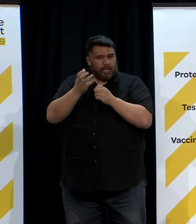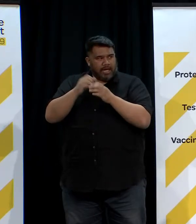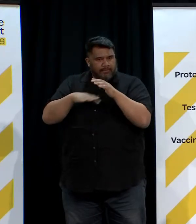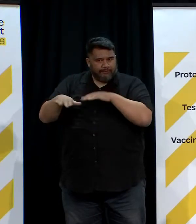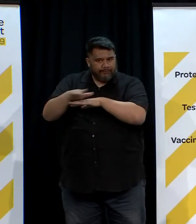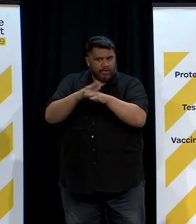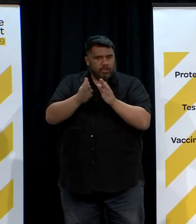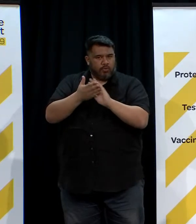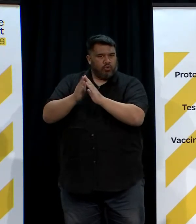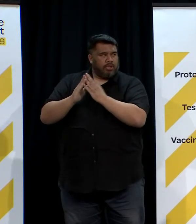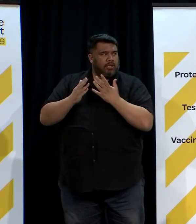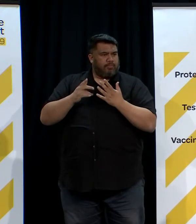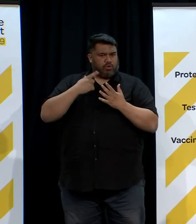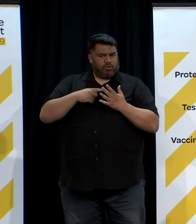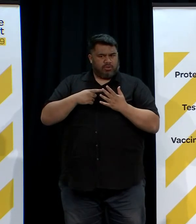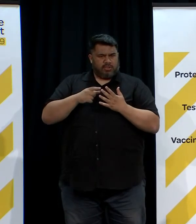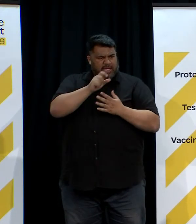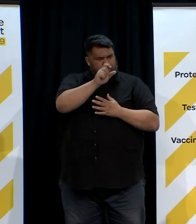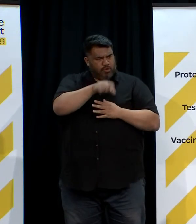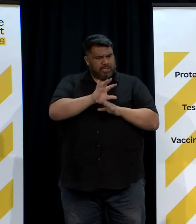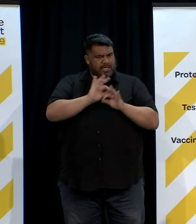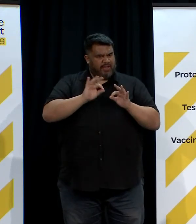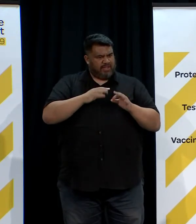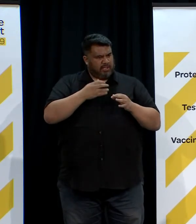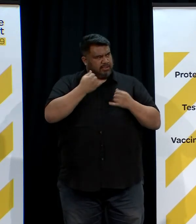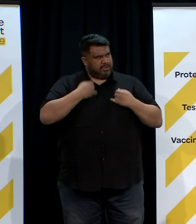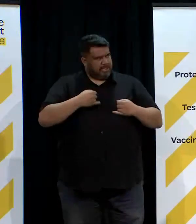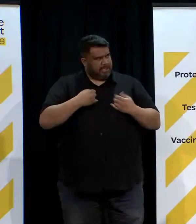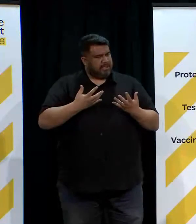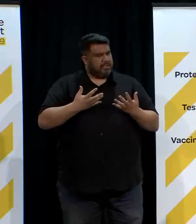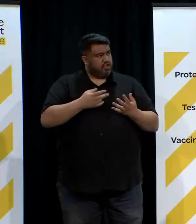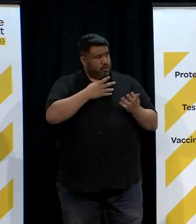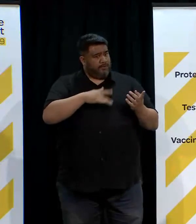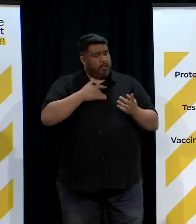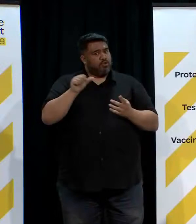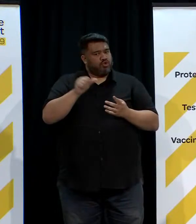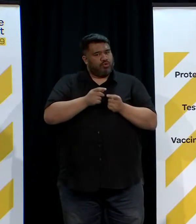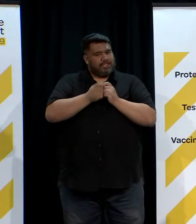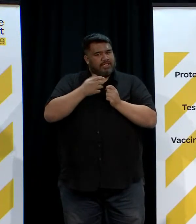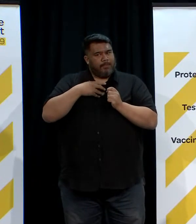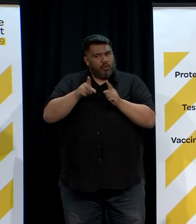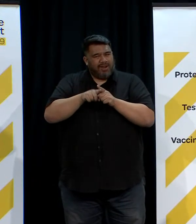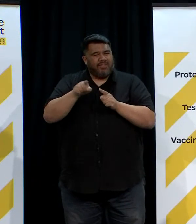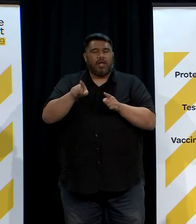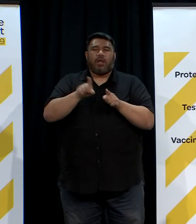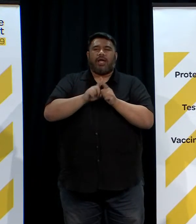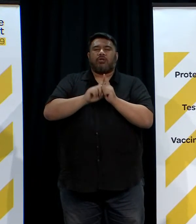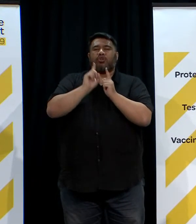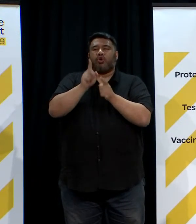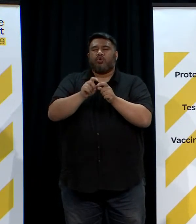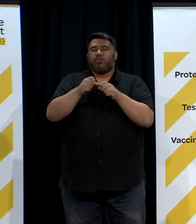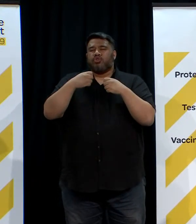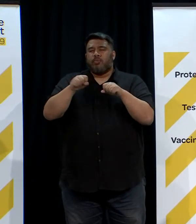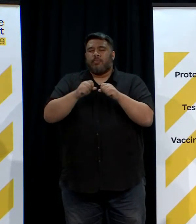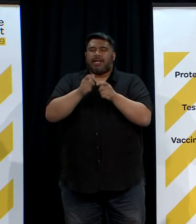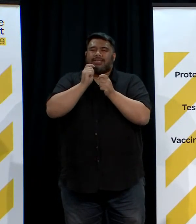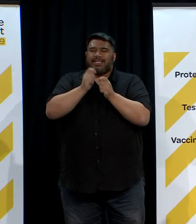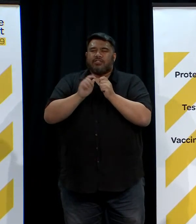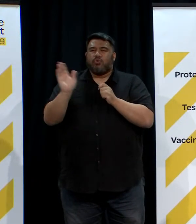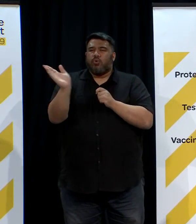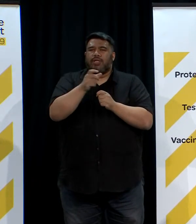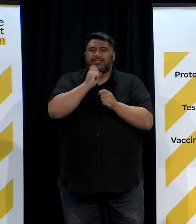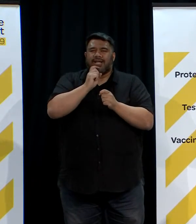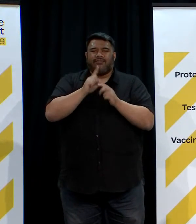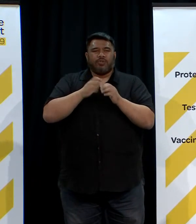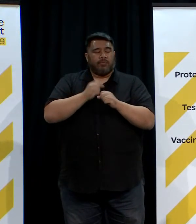to have any symptoms if they are infected. So is there a case to be made for more of that kind of randomised supermarket surveillance testing at this point to make sure that there's not